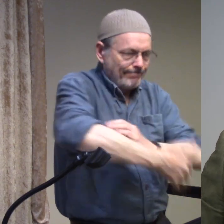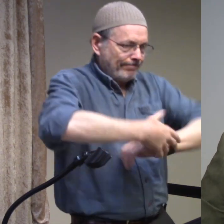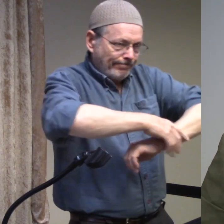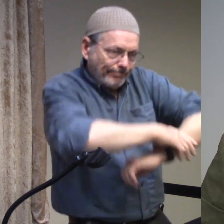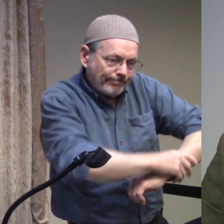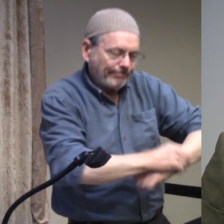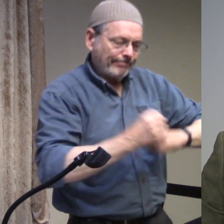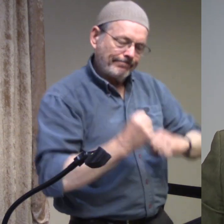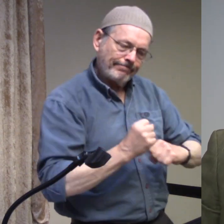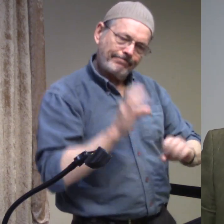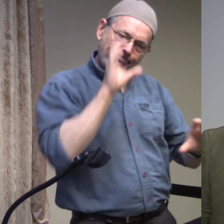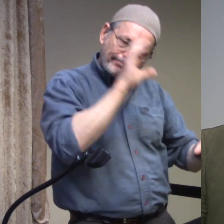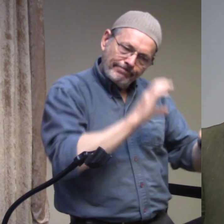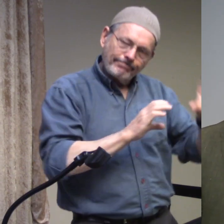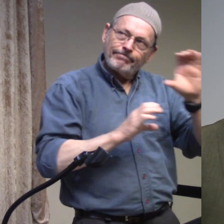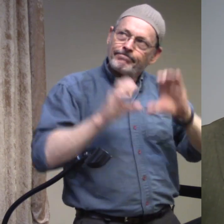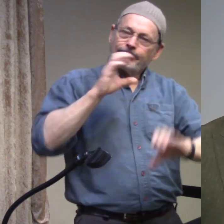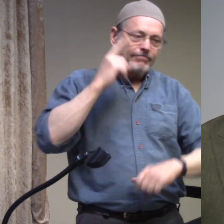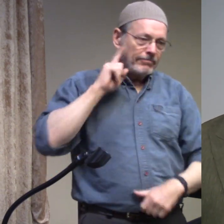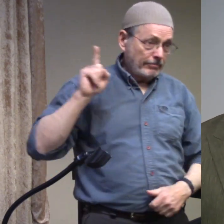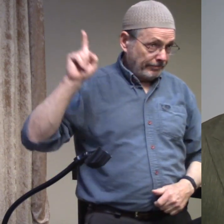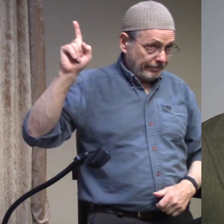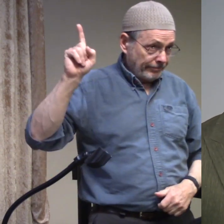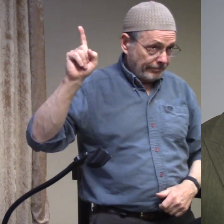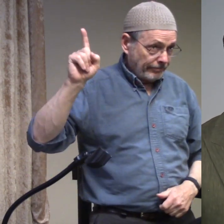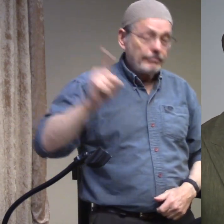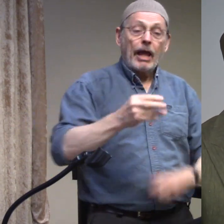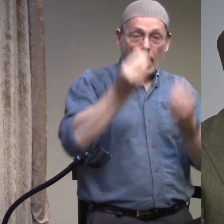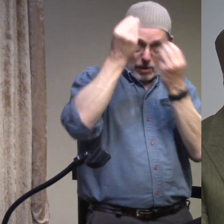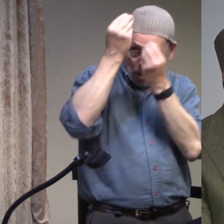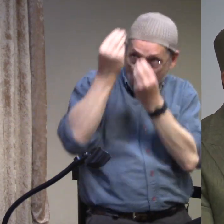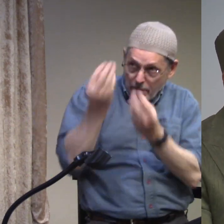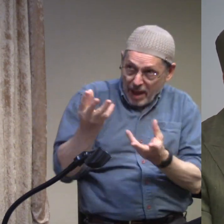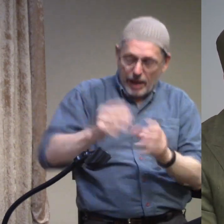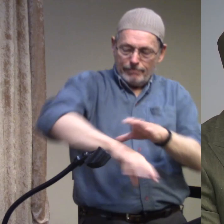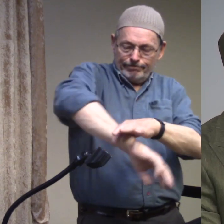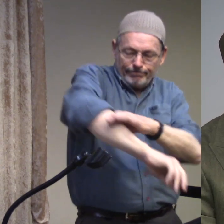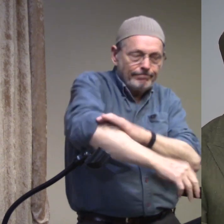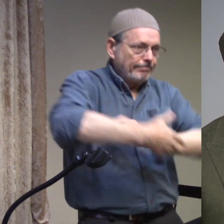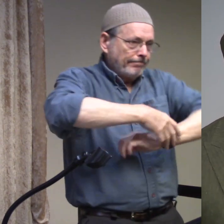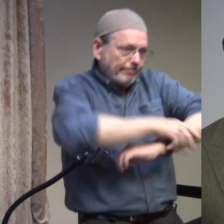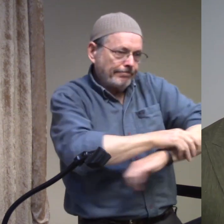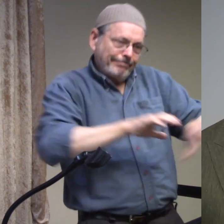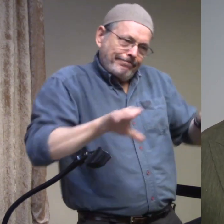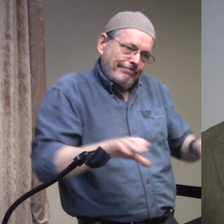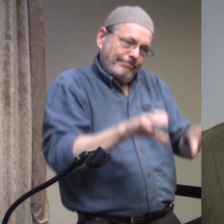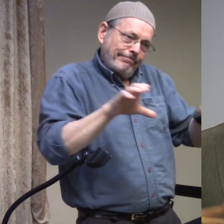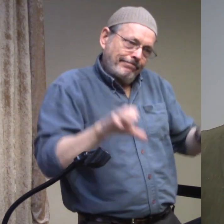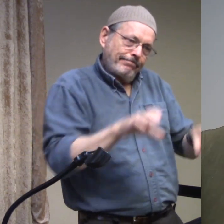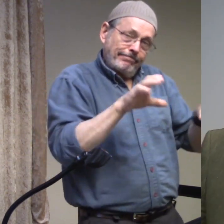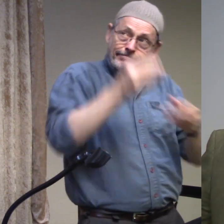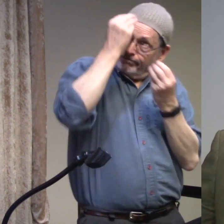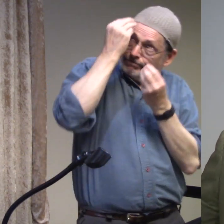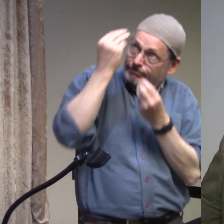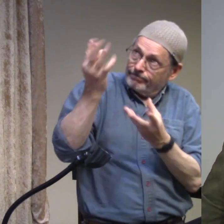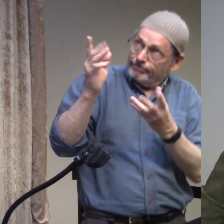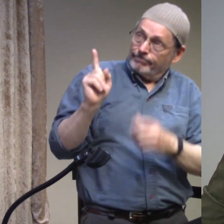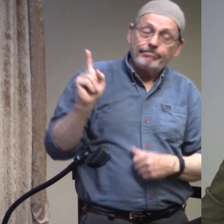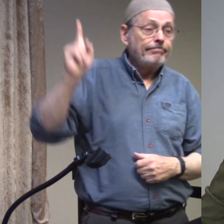in seeking Allah, in obeying Allah. Roll up your sleeves in obeying Allah. And then